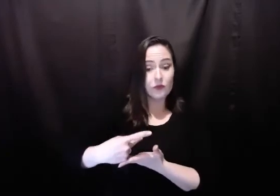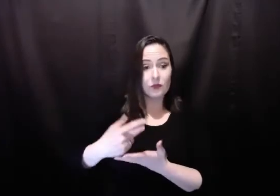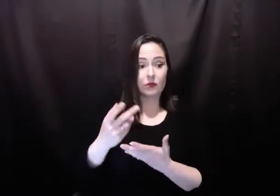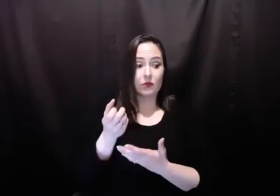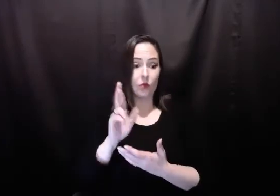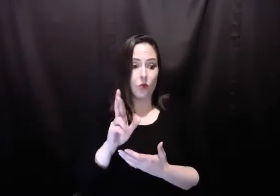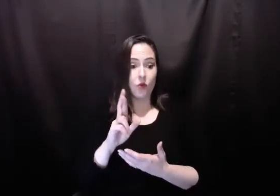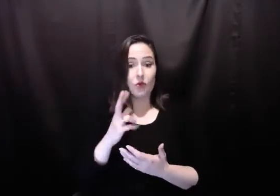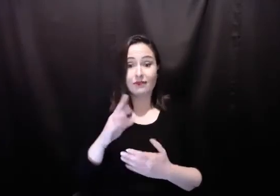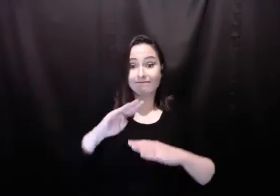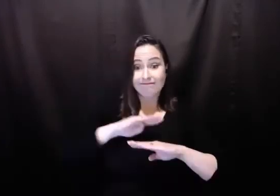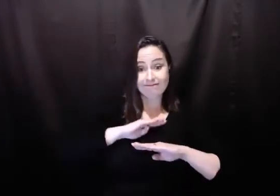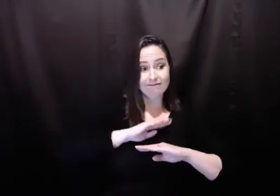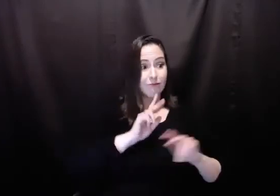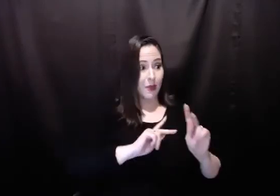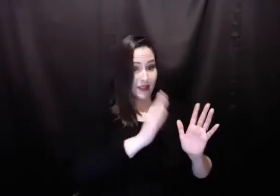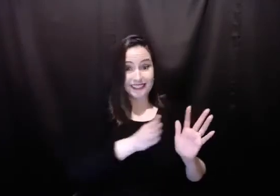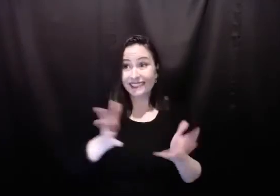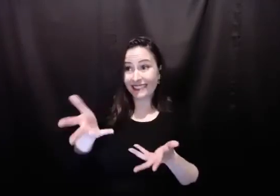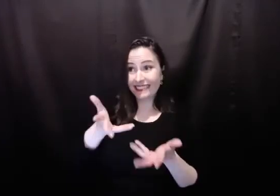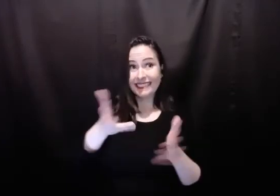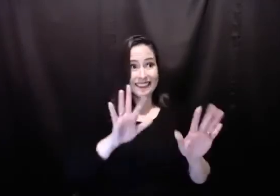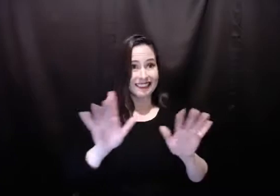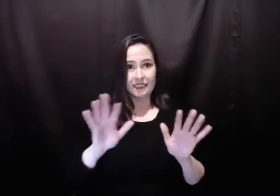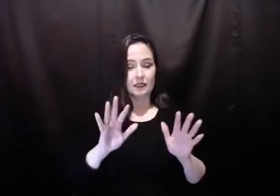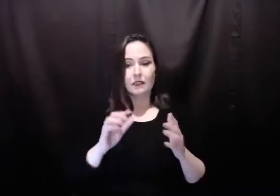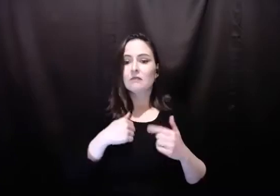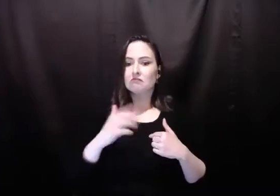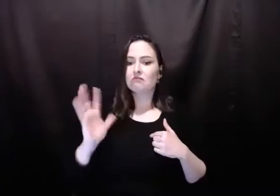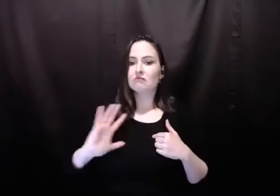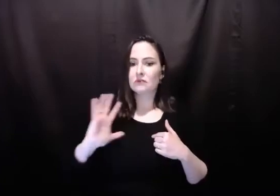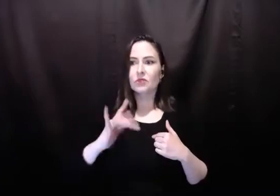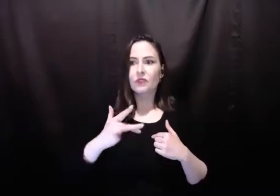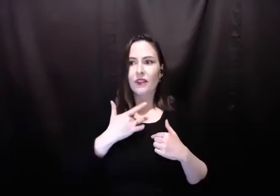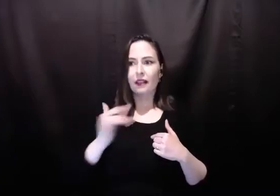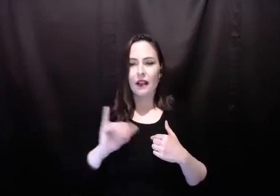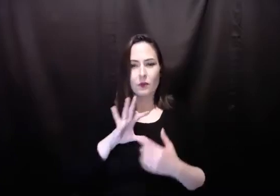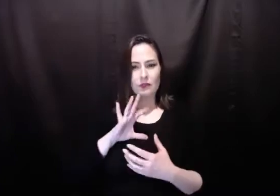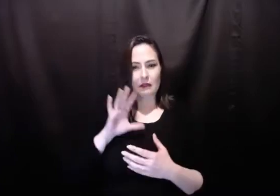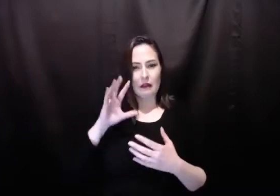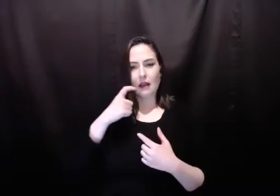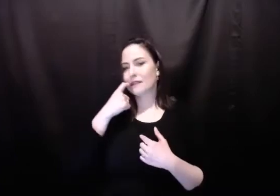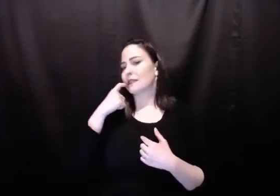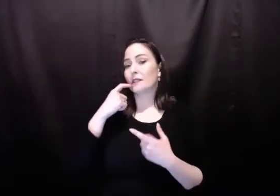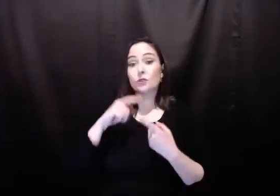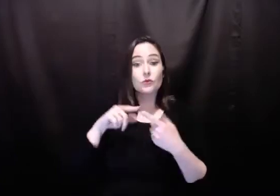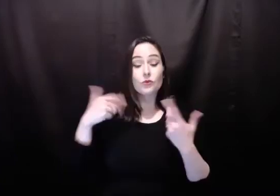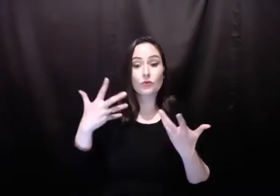approval. Those are patterns that I need to look at. Those addictions to approval. We all, as human beings, I believe, and